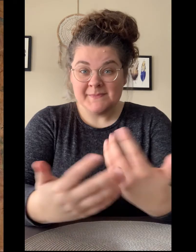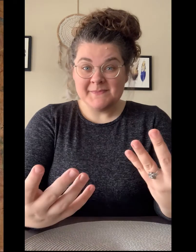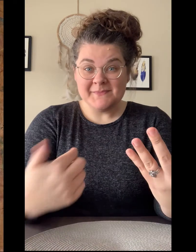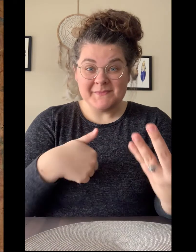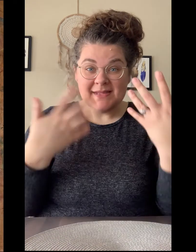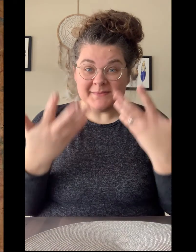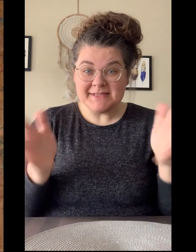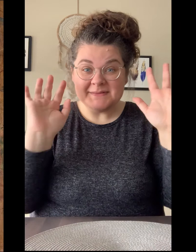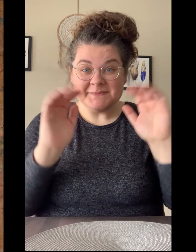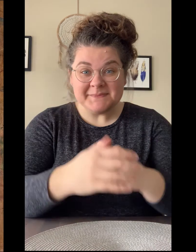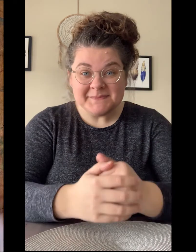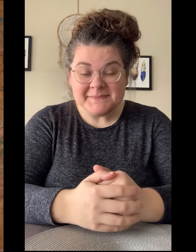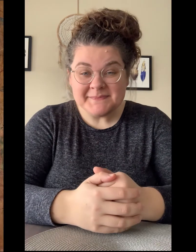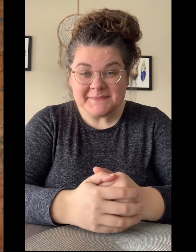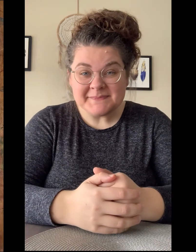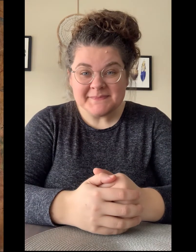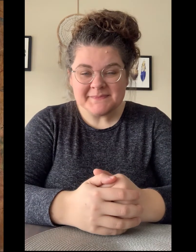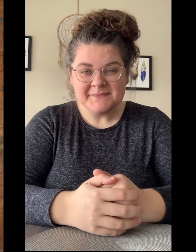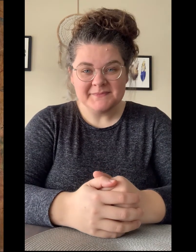And I'm all done.